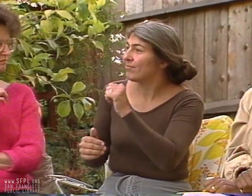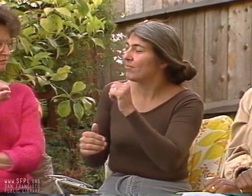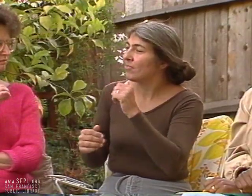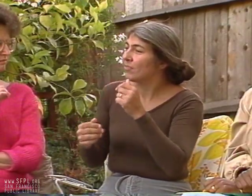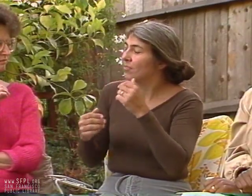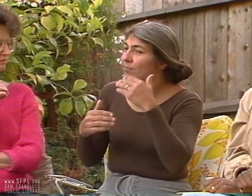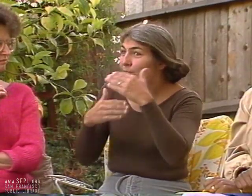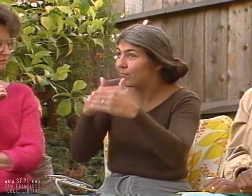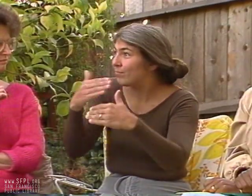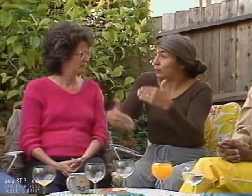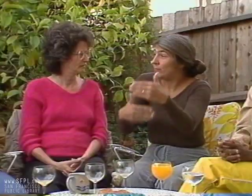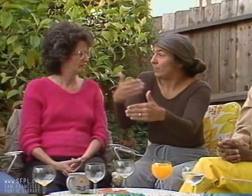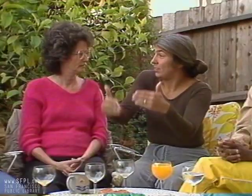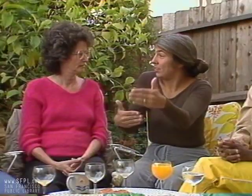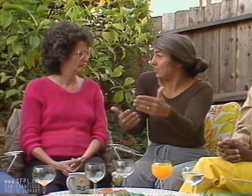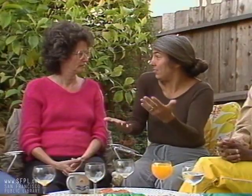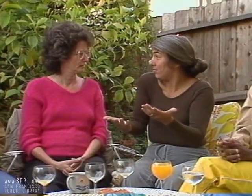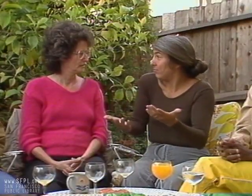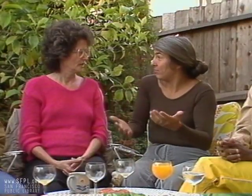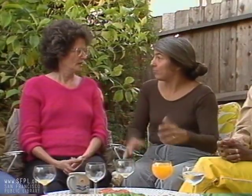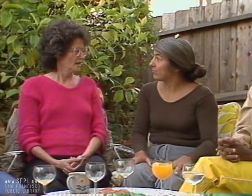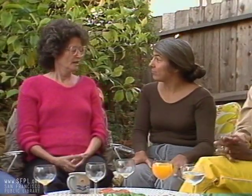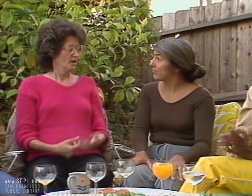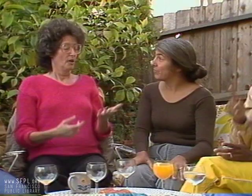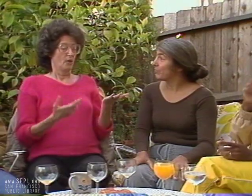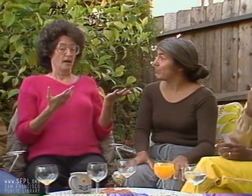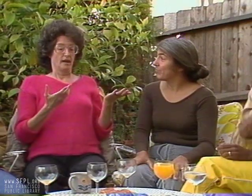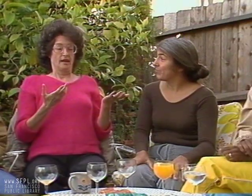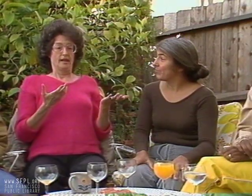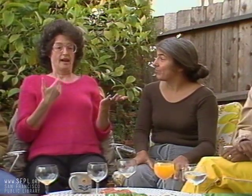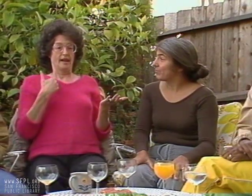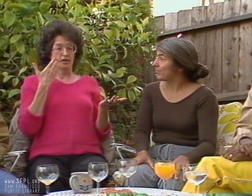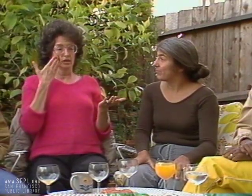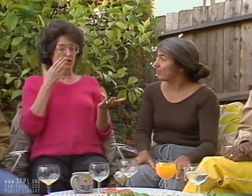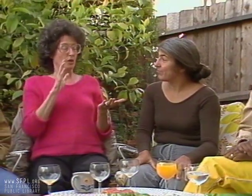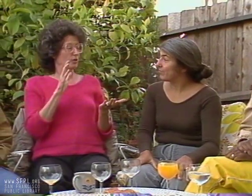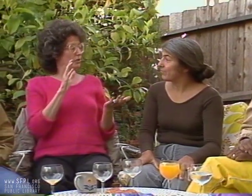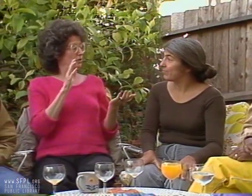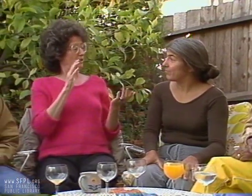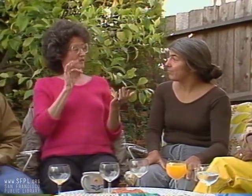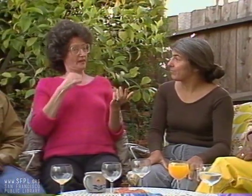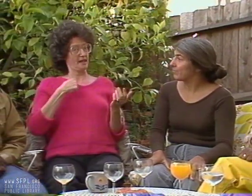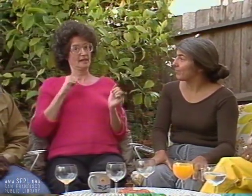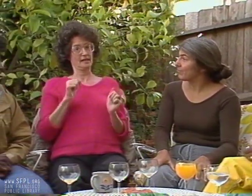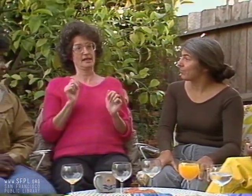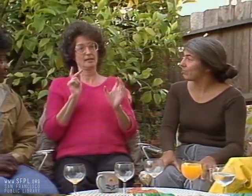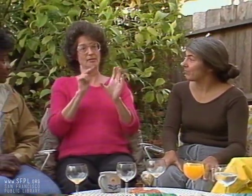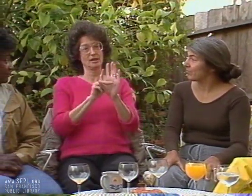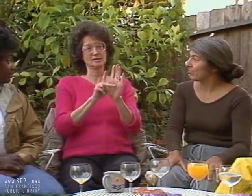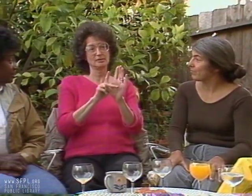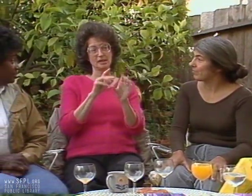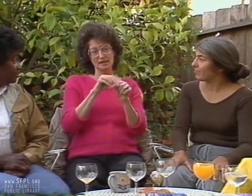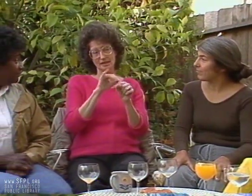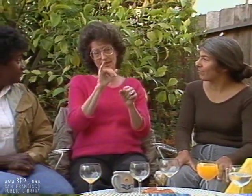to make any progress. Well, I don't know if I could participate in any